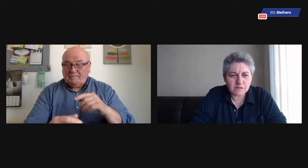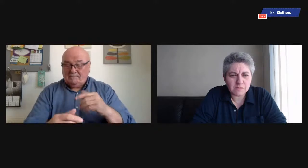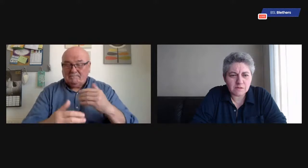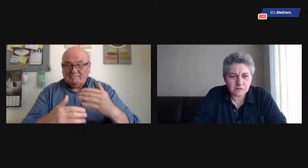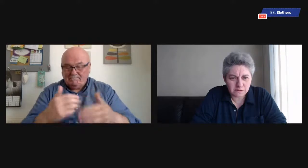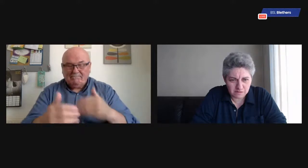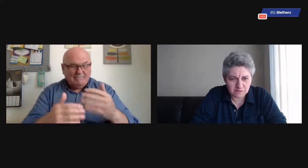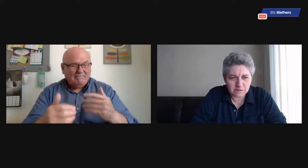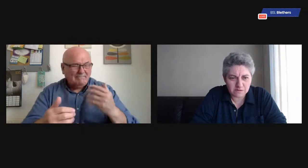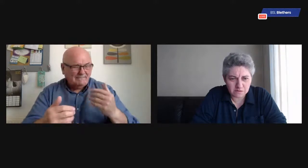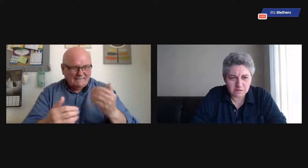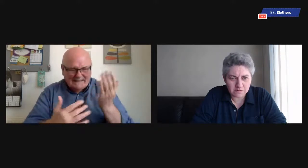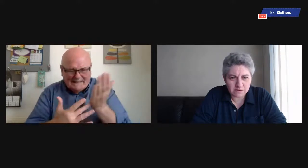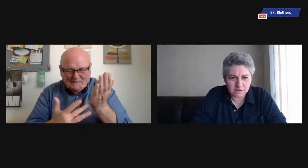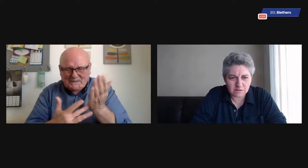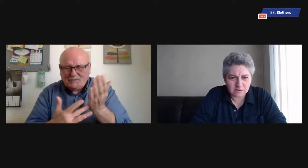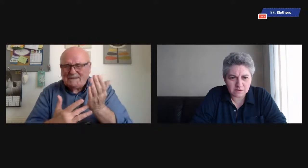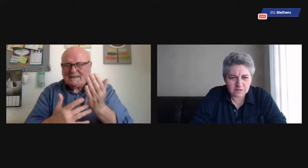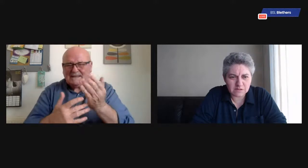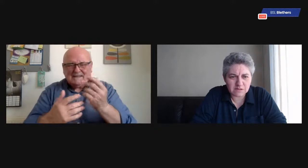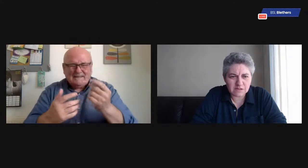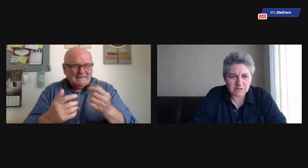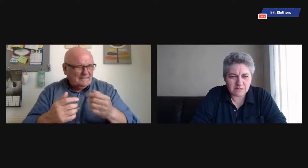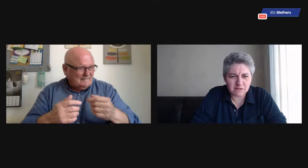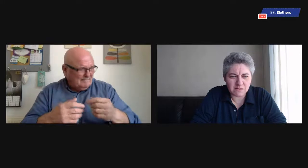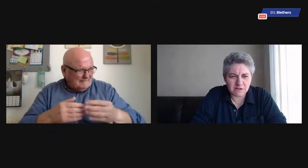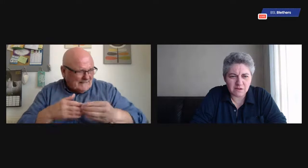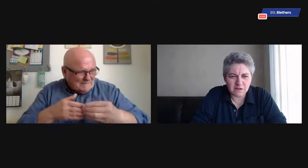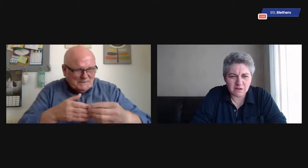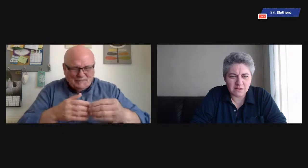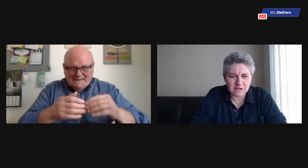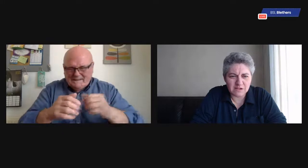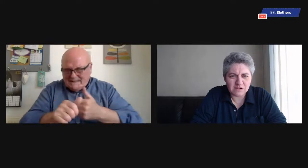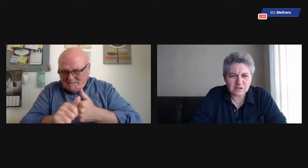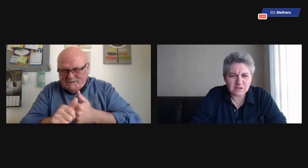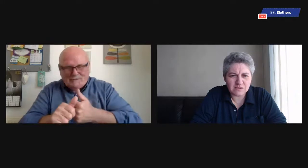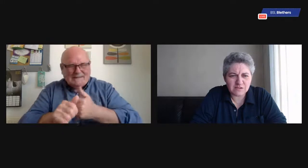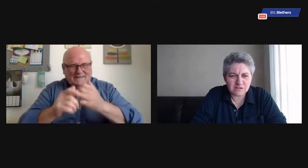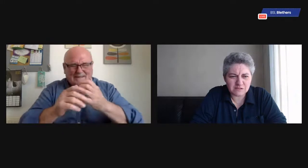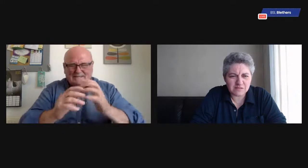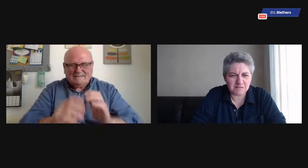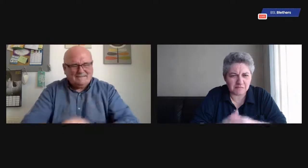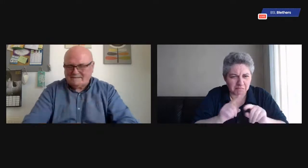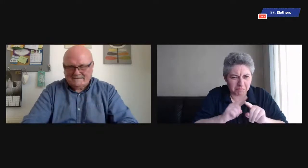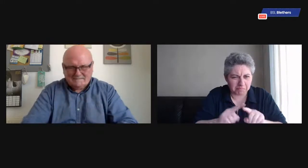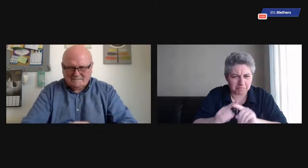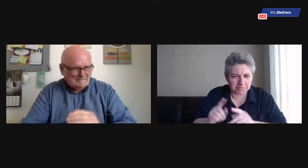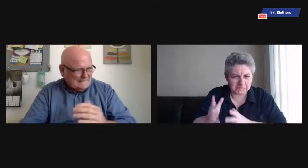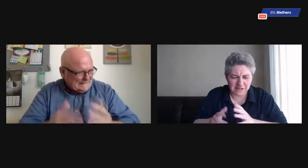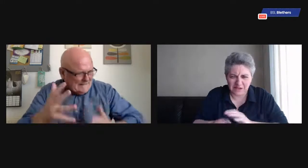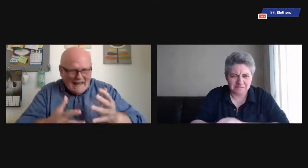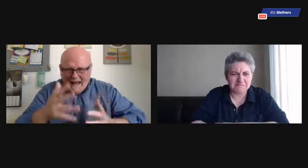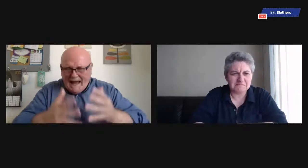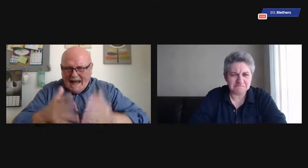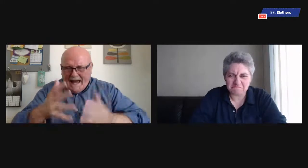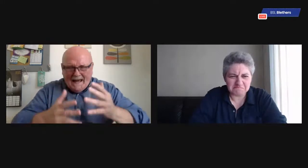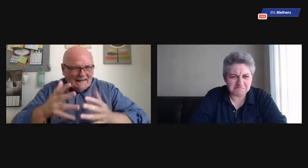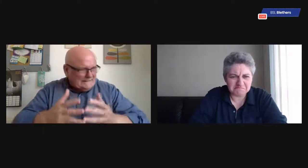deaf intermediary for the last 26 years. And in the past, we've had different signs for it, as you can see that I'm